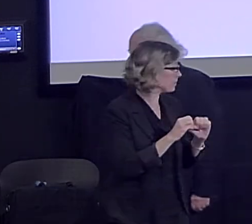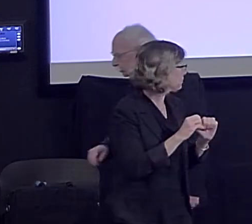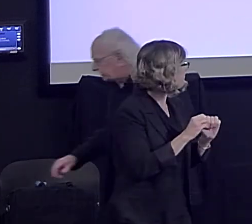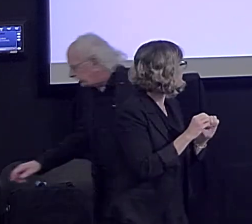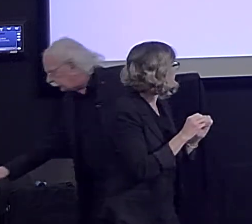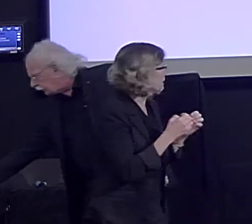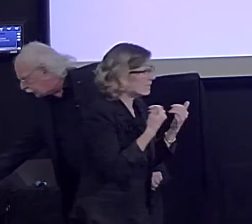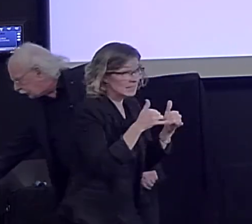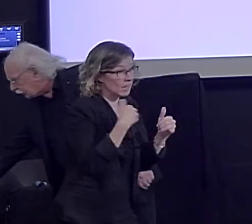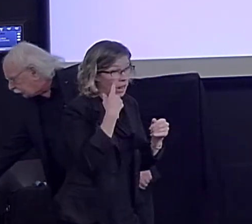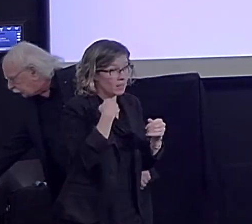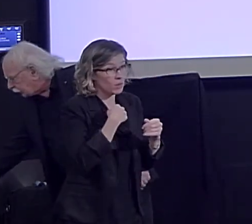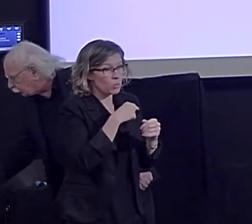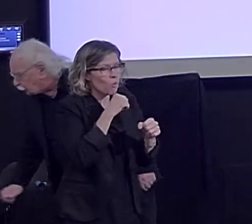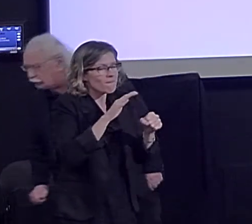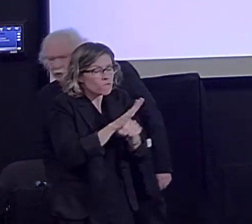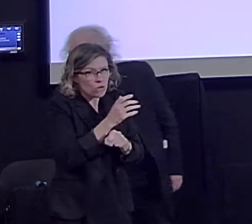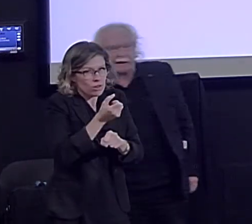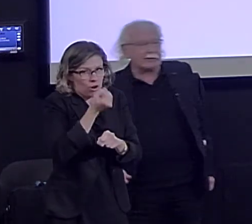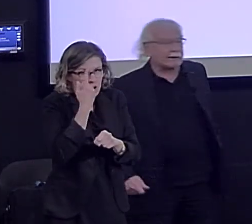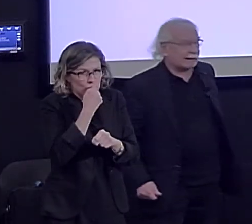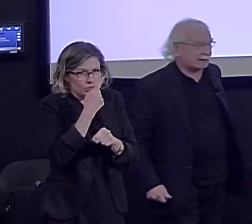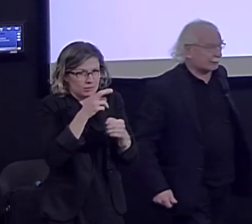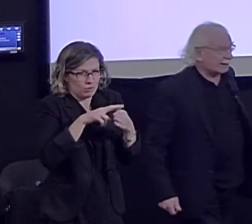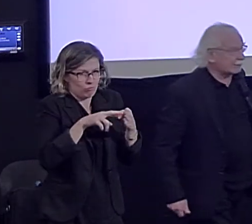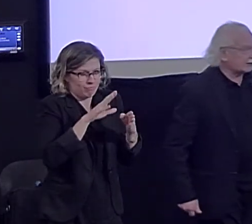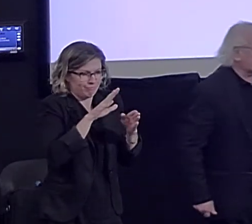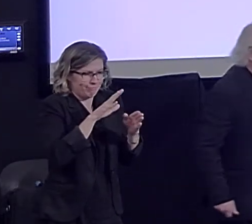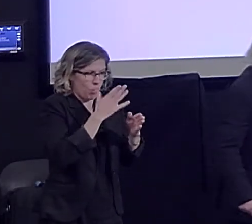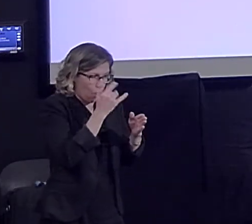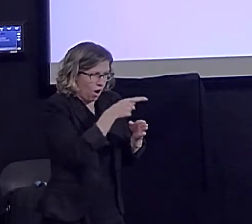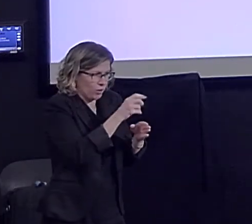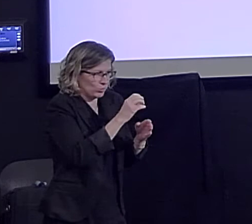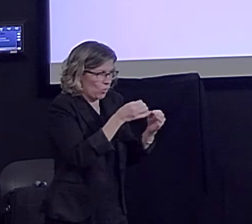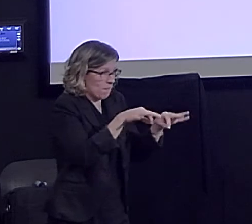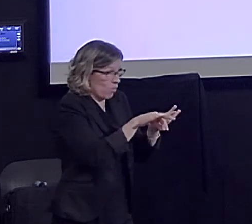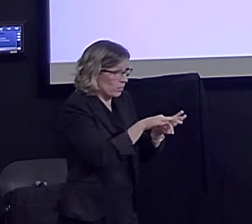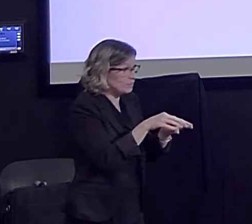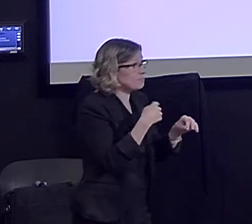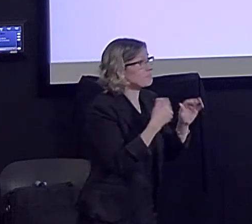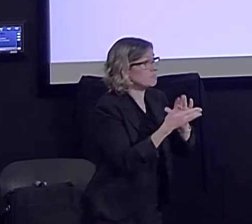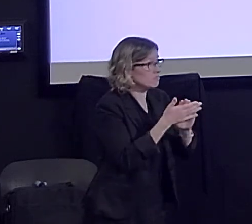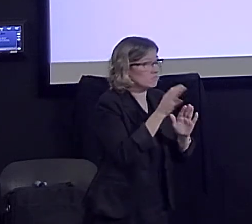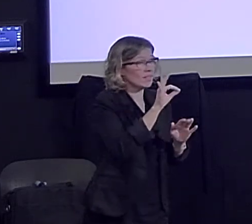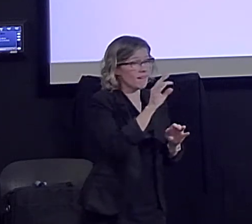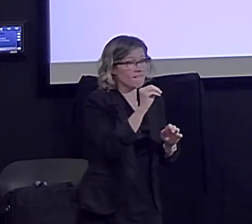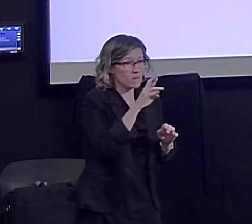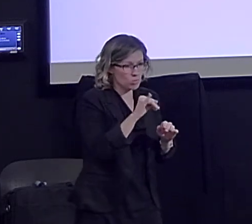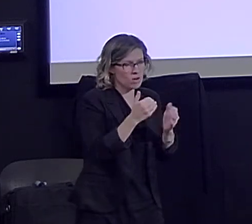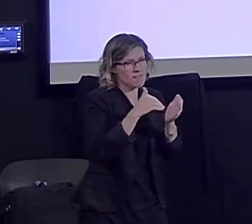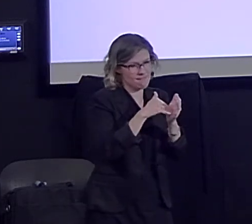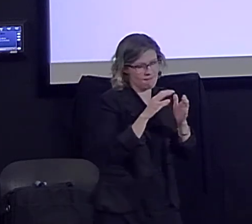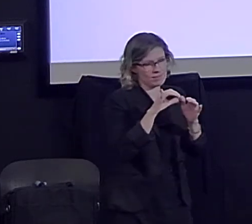completely its importance. So, it's fMRI experiments, which I do with Buccino.